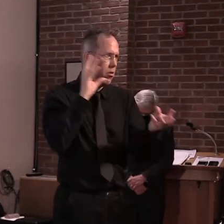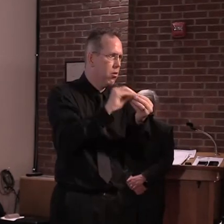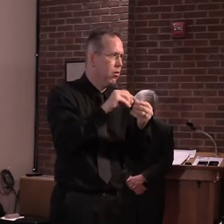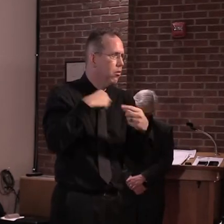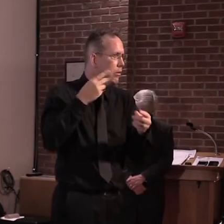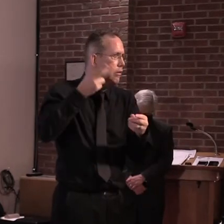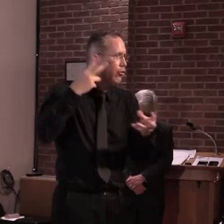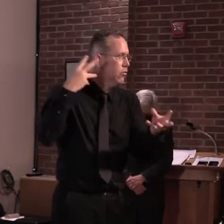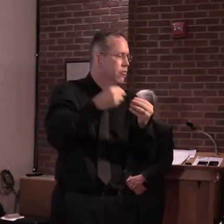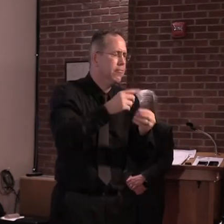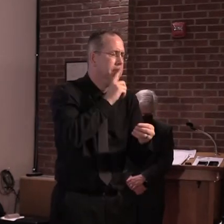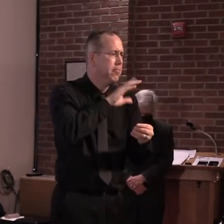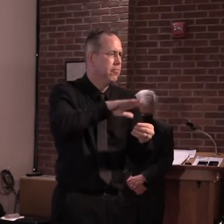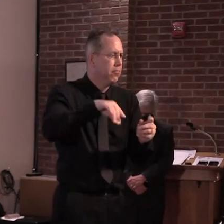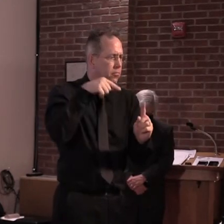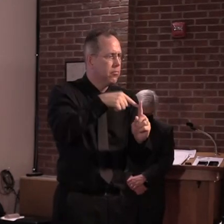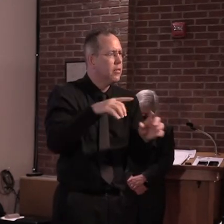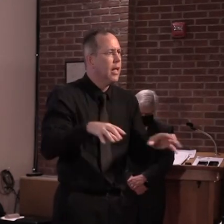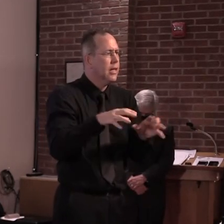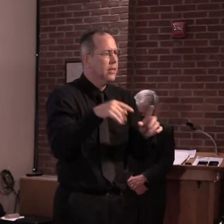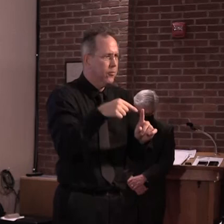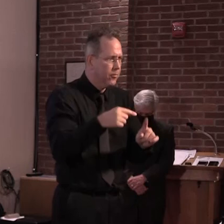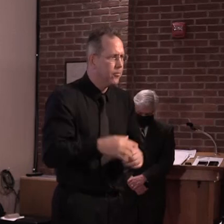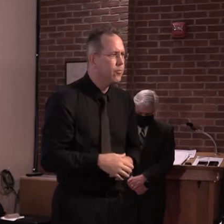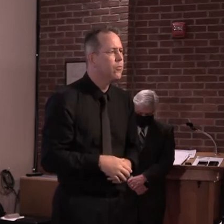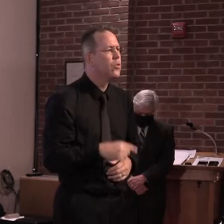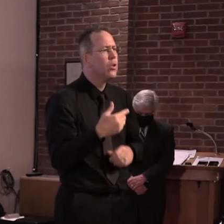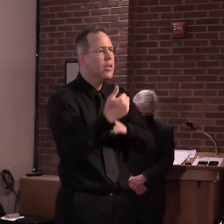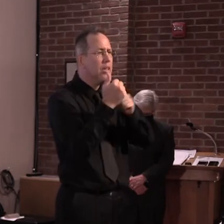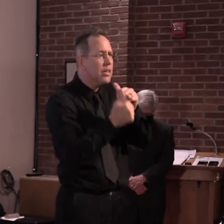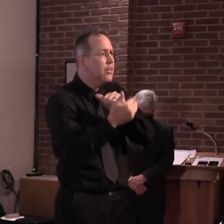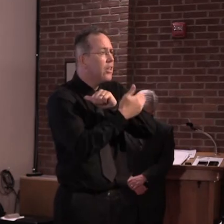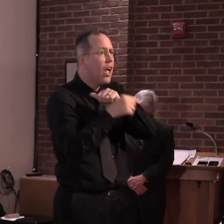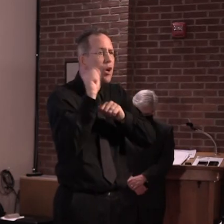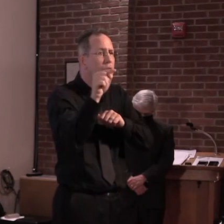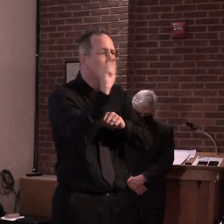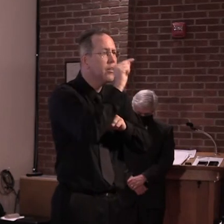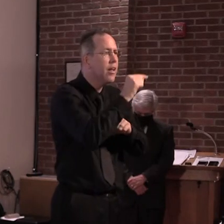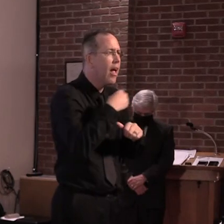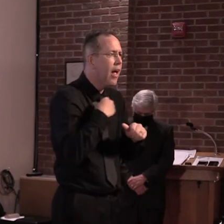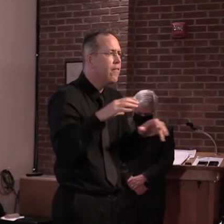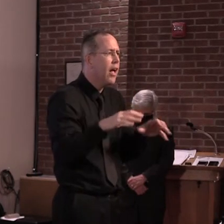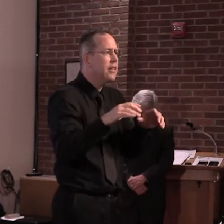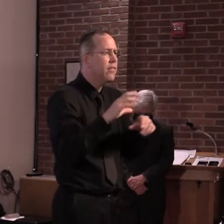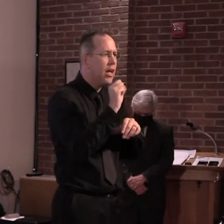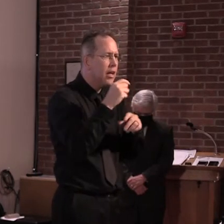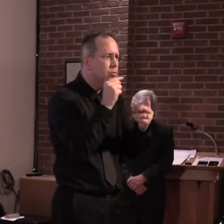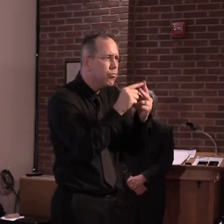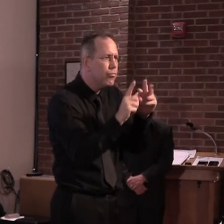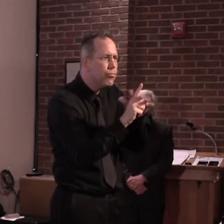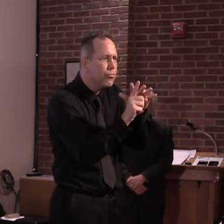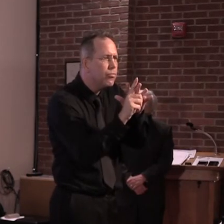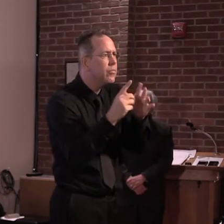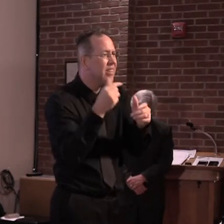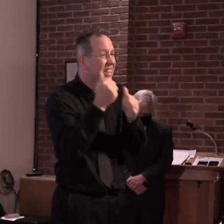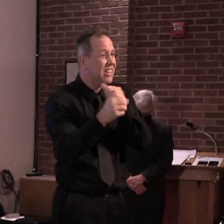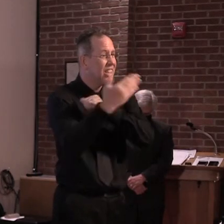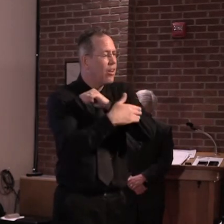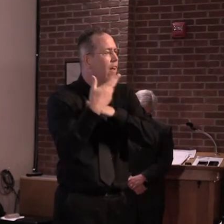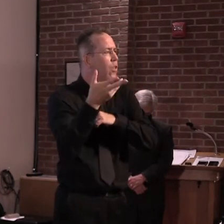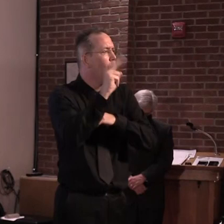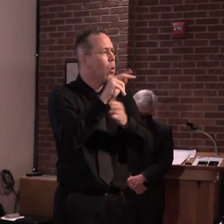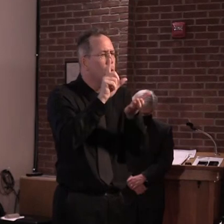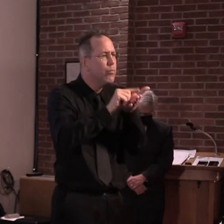at the county level, we did put out a methodology this week that's on our department website for those that are interested. Active cases requires us